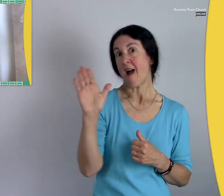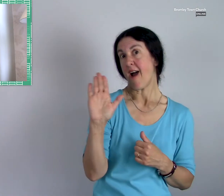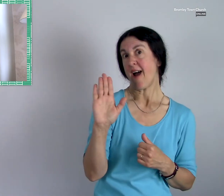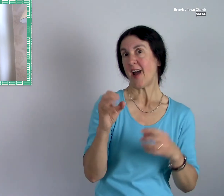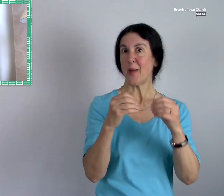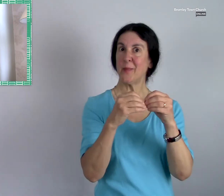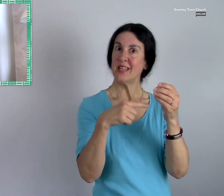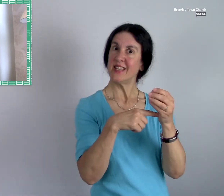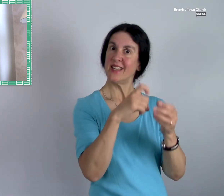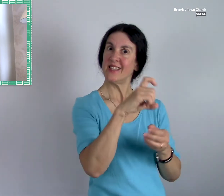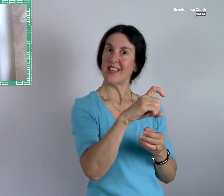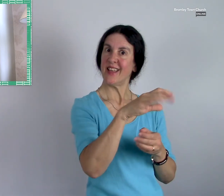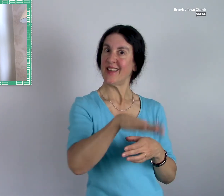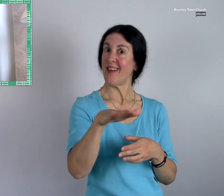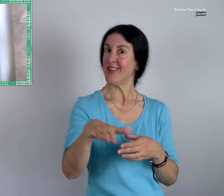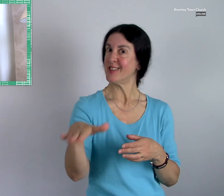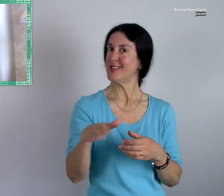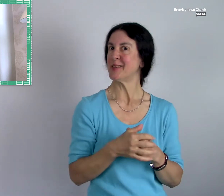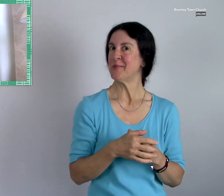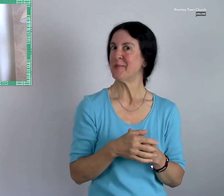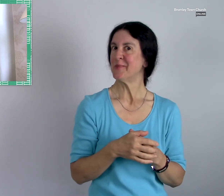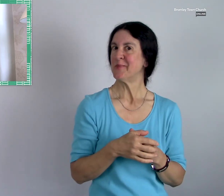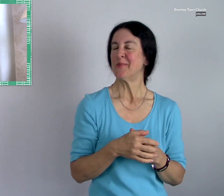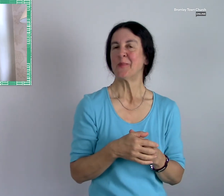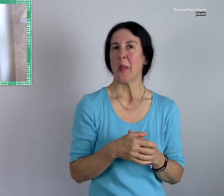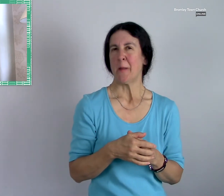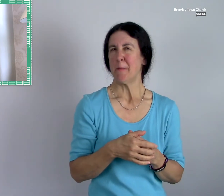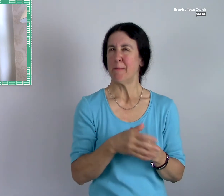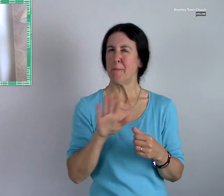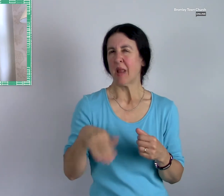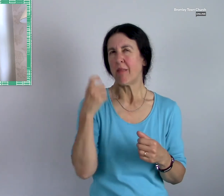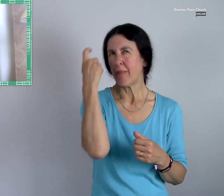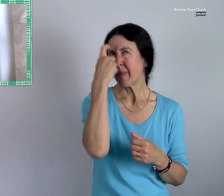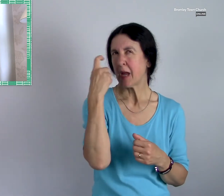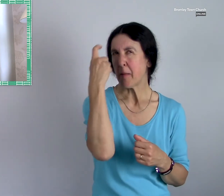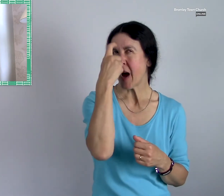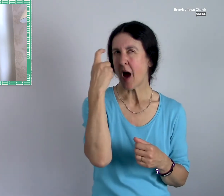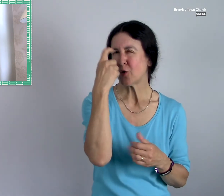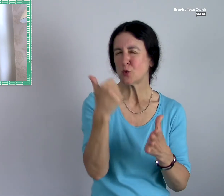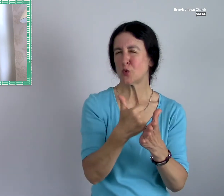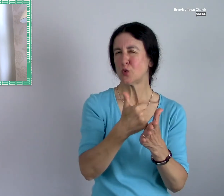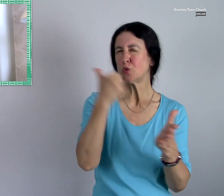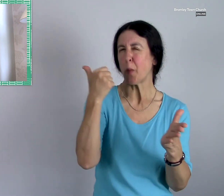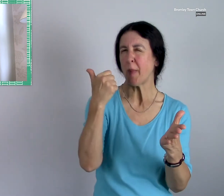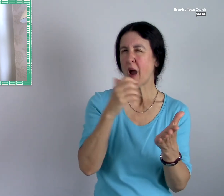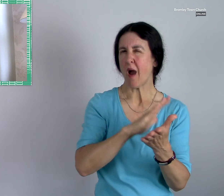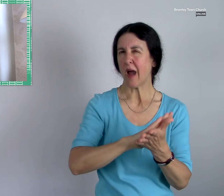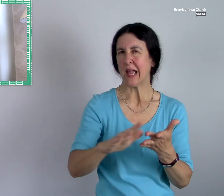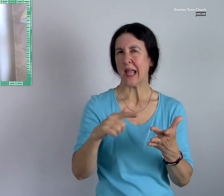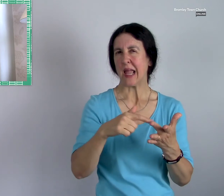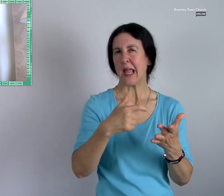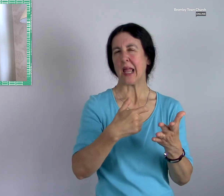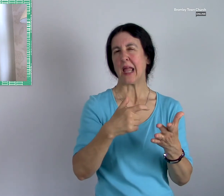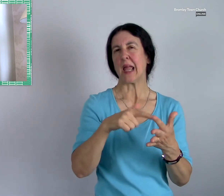Hi BTC kids. This summer, we're thinking about how to be a superhero. And today we're going to be thinking